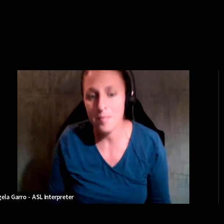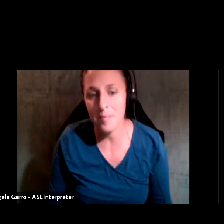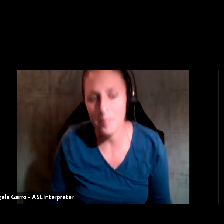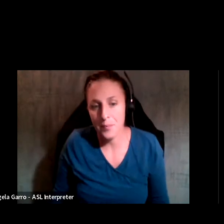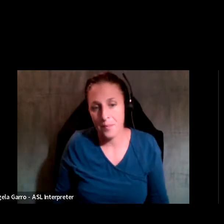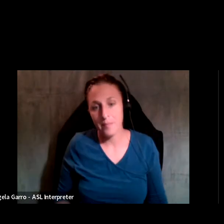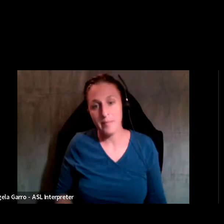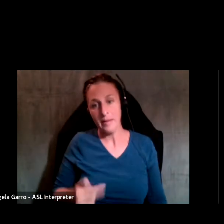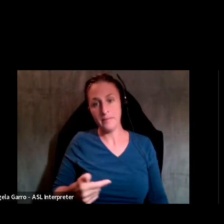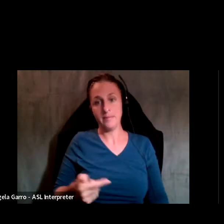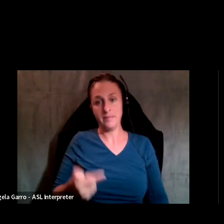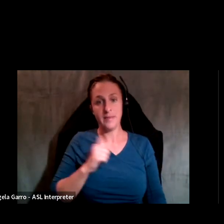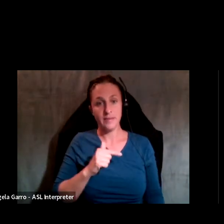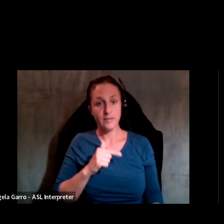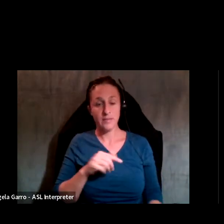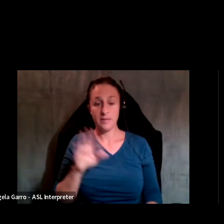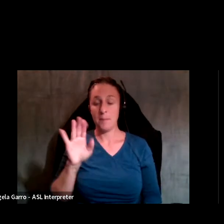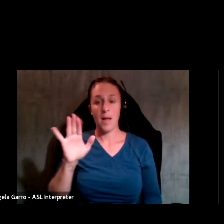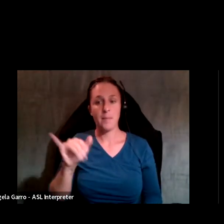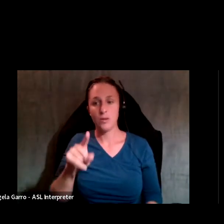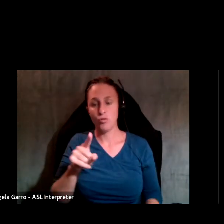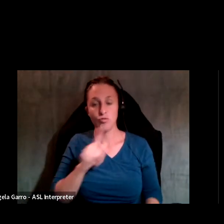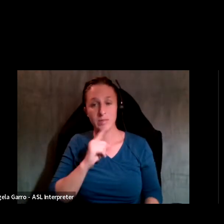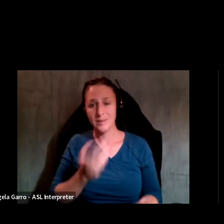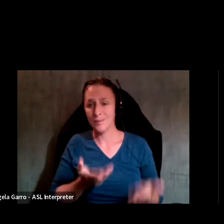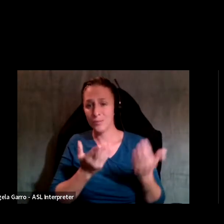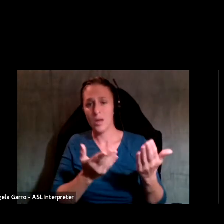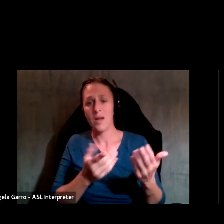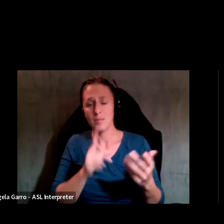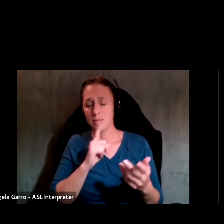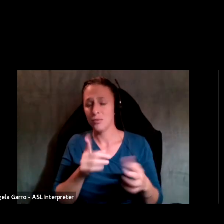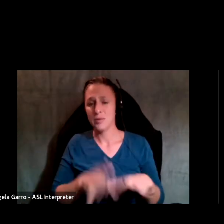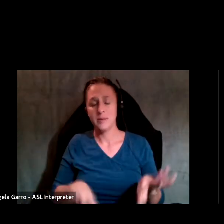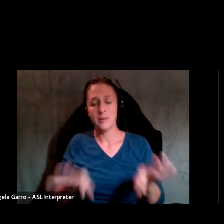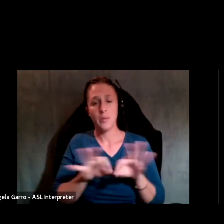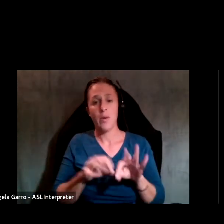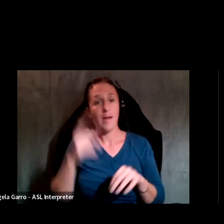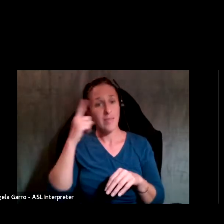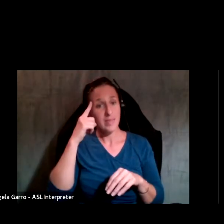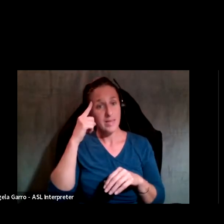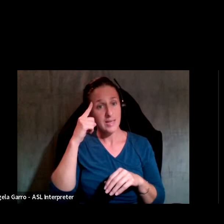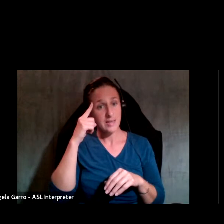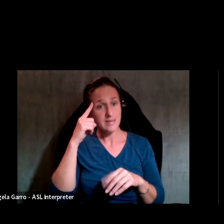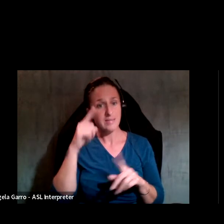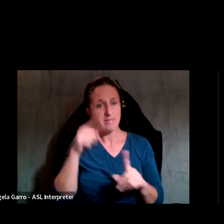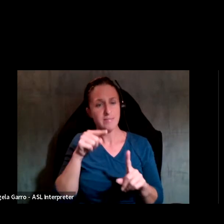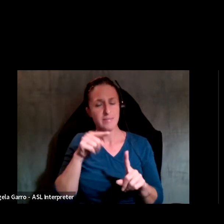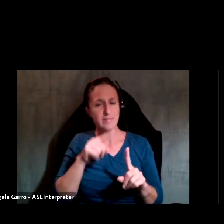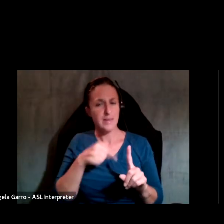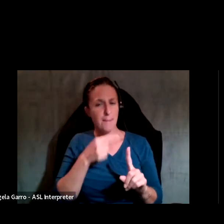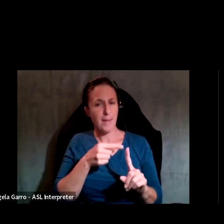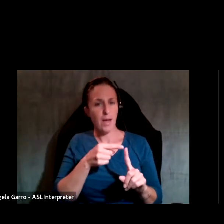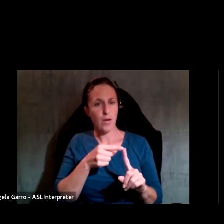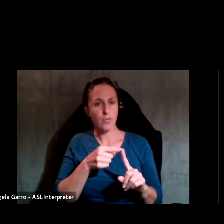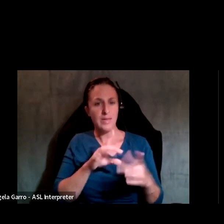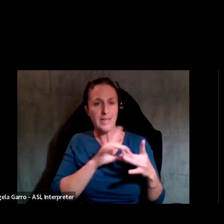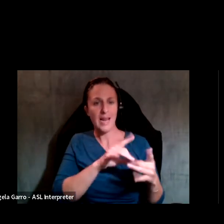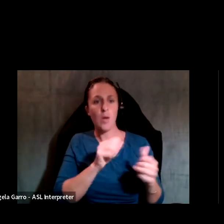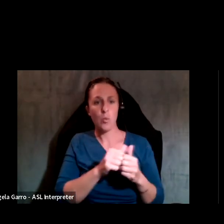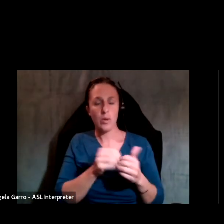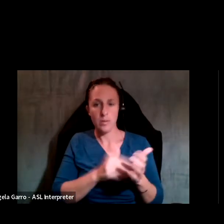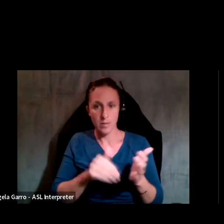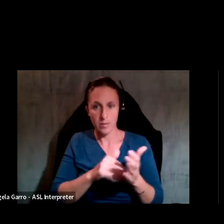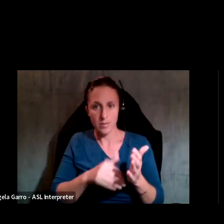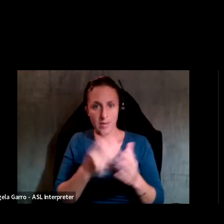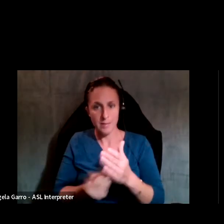but Bob, you bring up something really important, and I think it's about, and it connects with the chronic absenteeism. When you think about